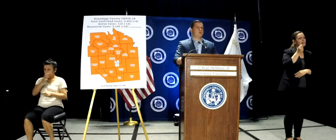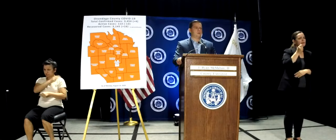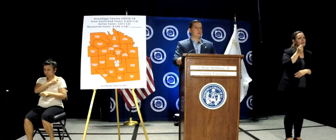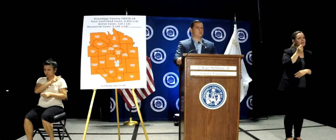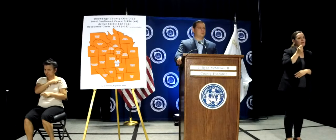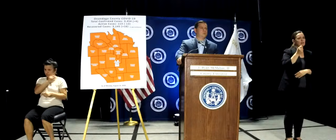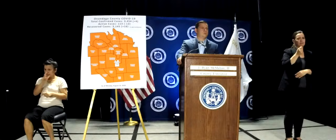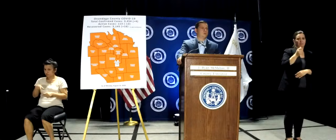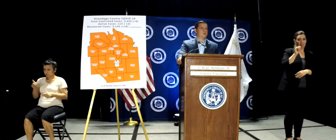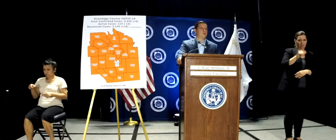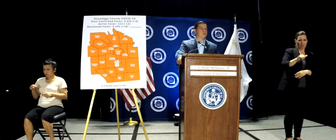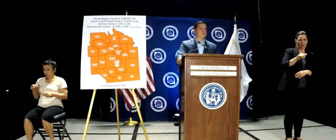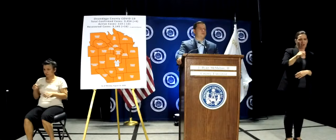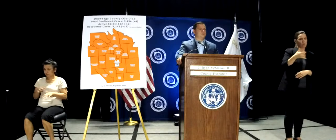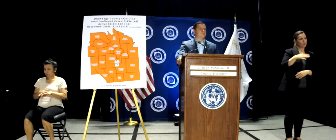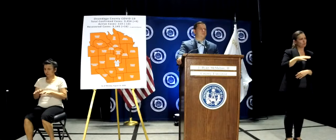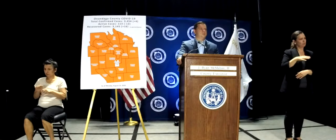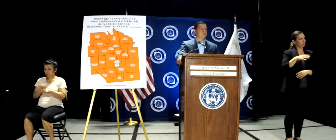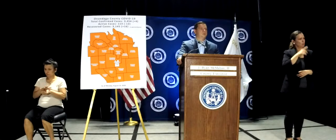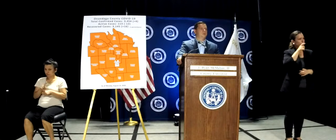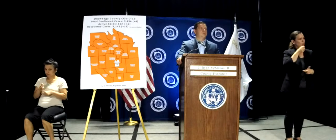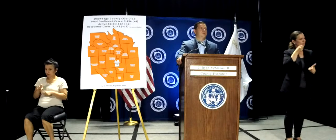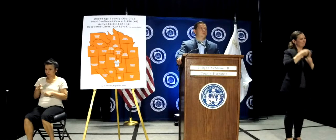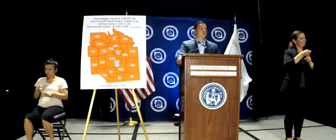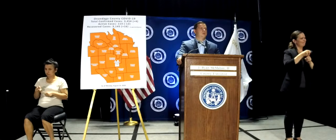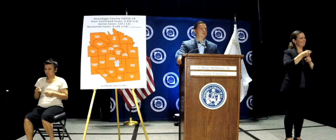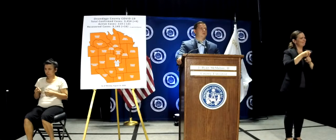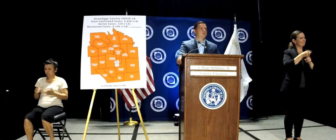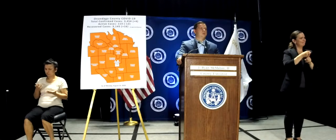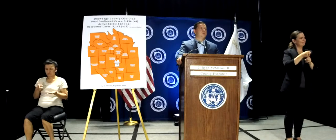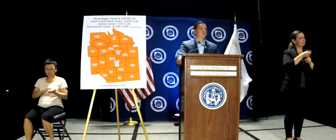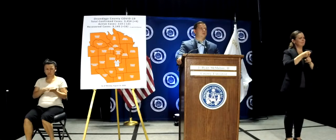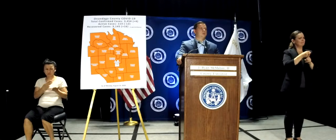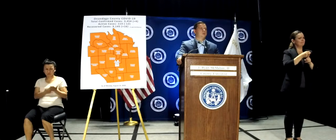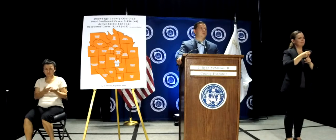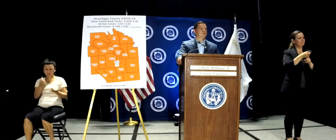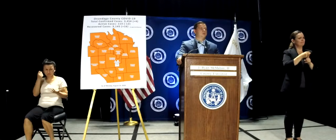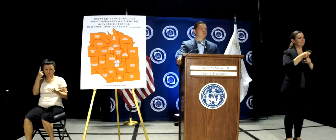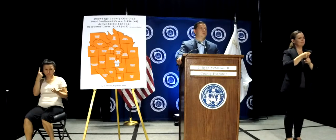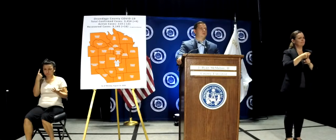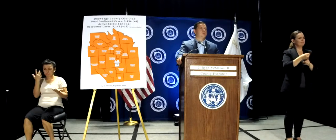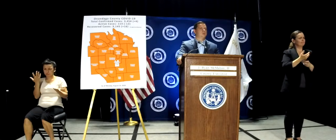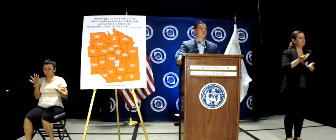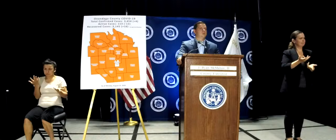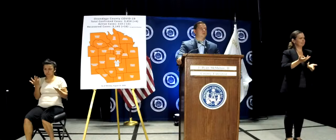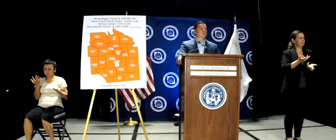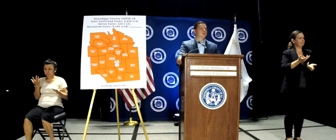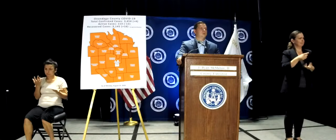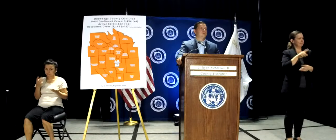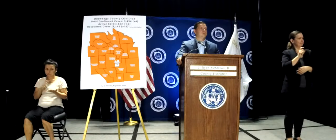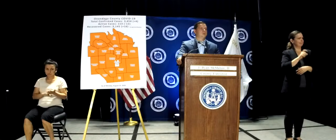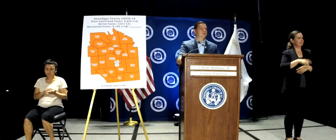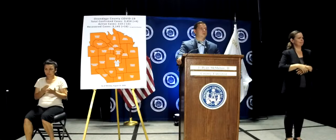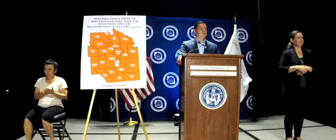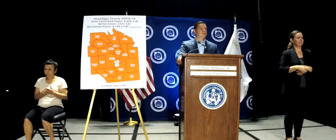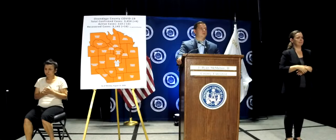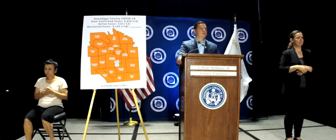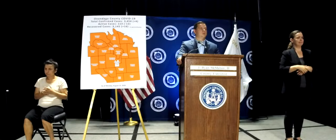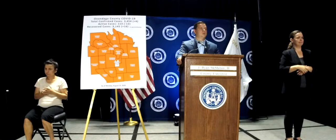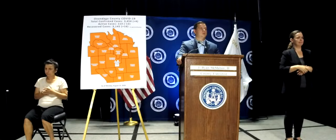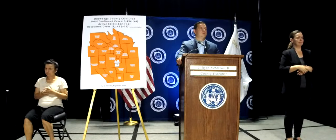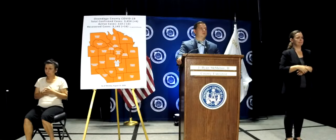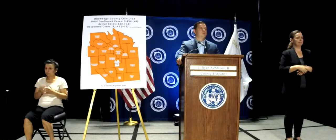What are you referencing, Jay? I think there was a news release that there's going to be some announcement